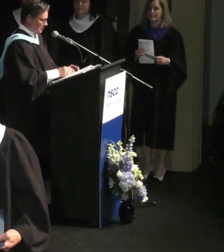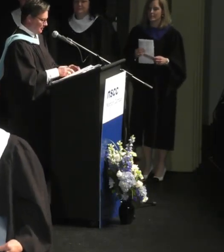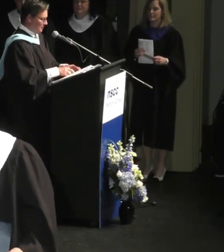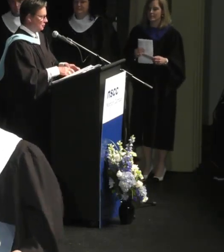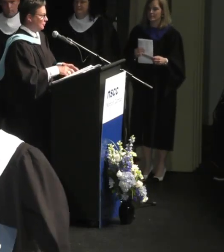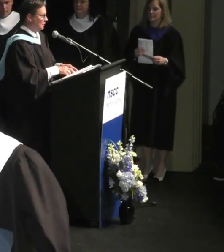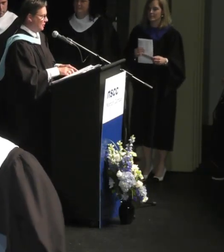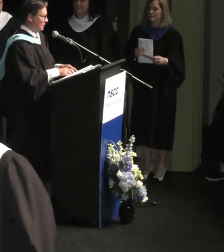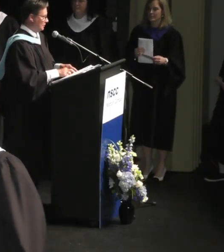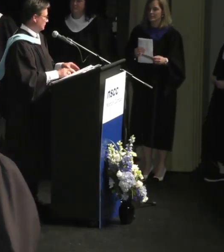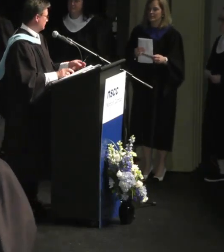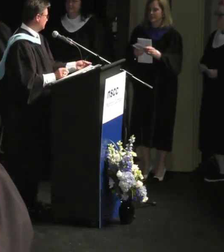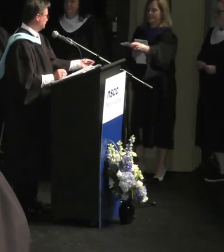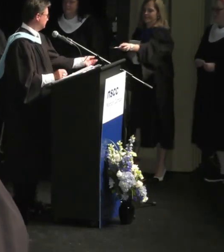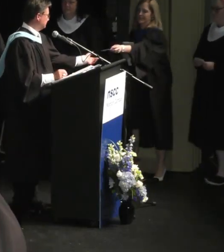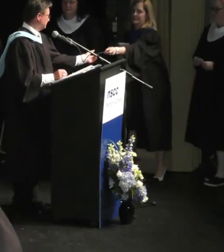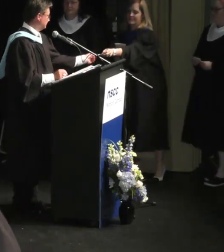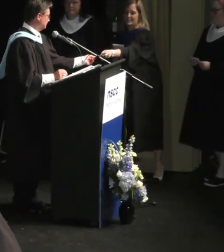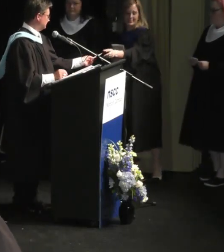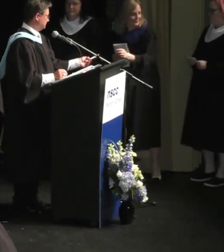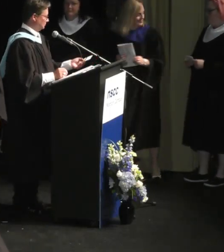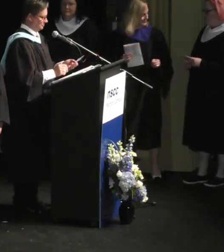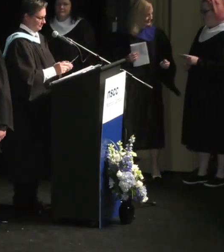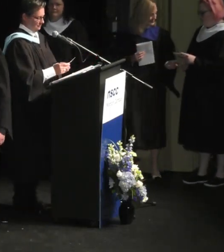Clarence Timmons with honors.